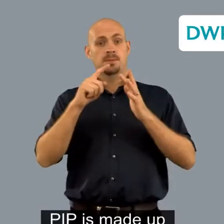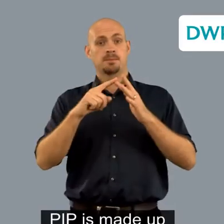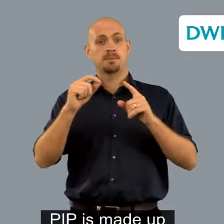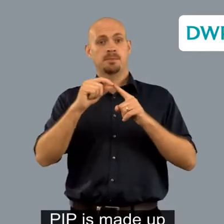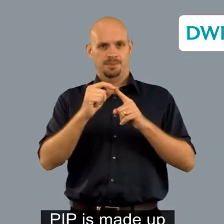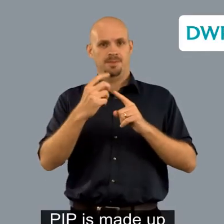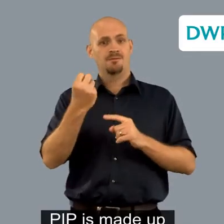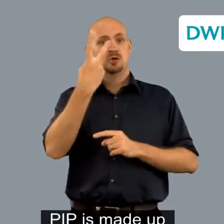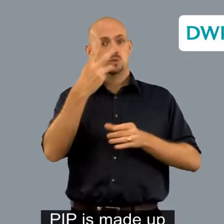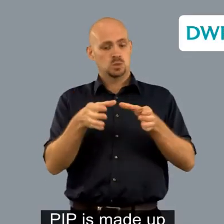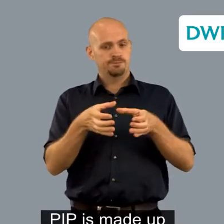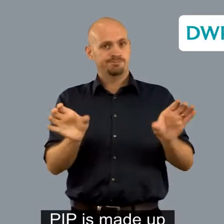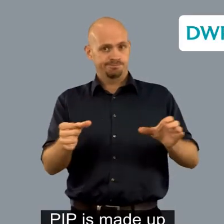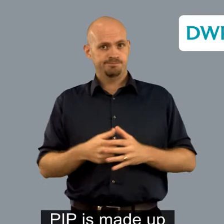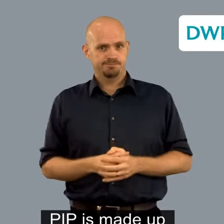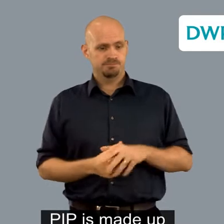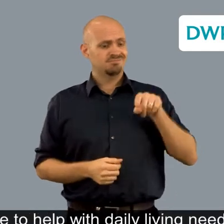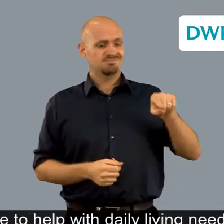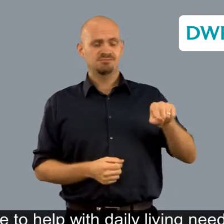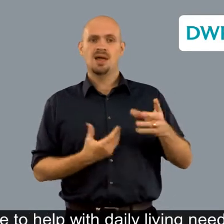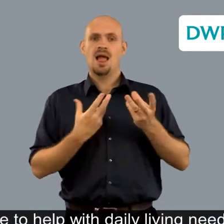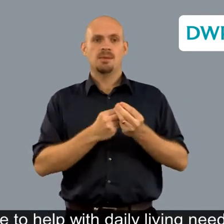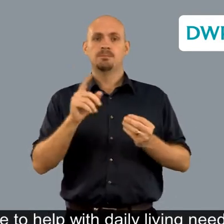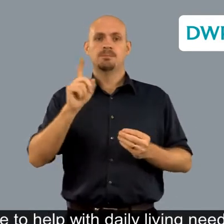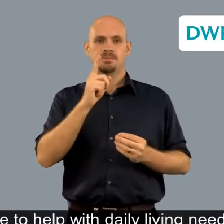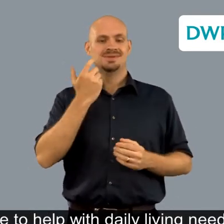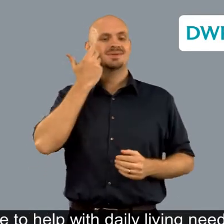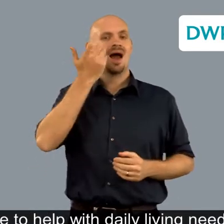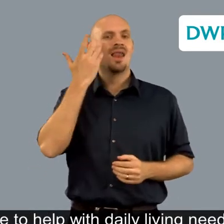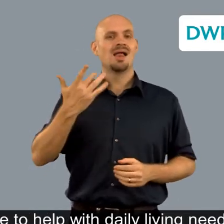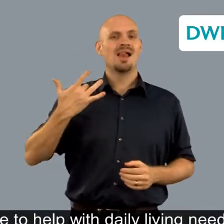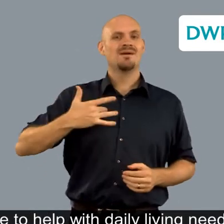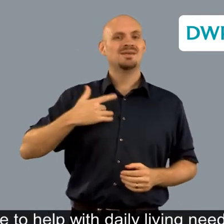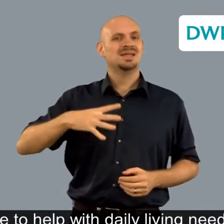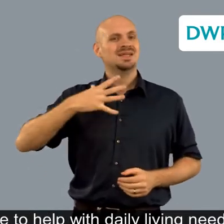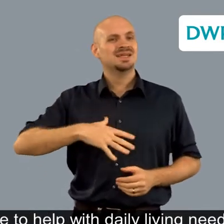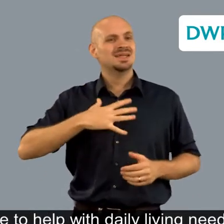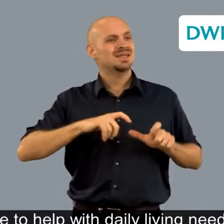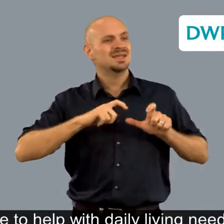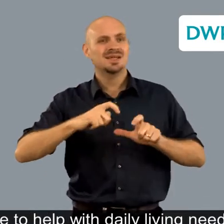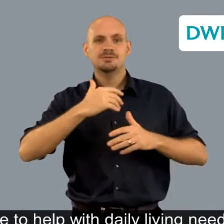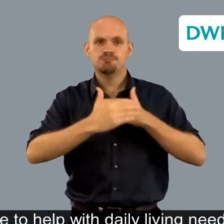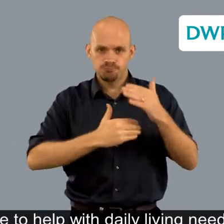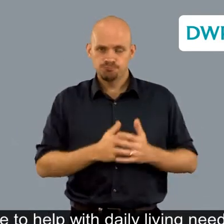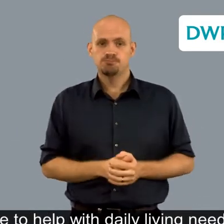PIP is made up of two components, one to help with daily living needs and one for mobility.